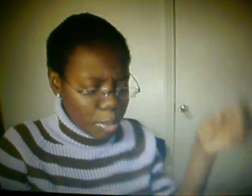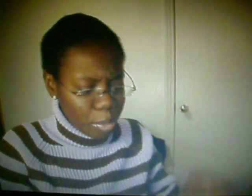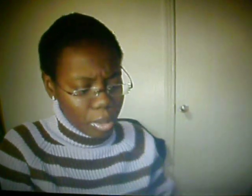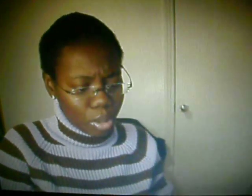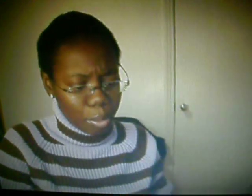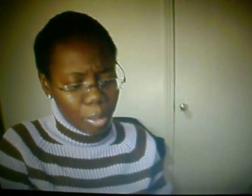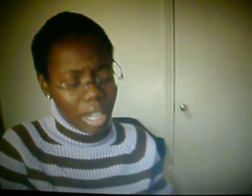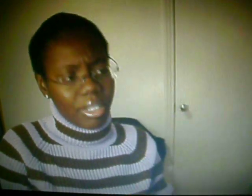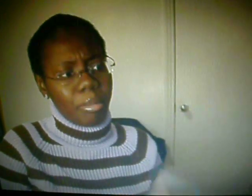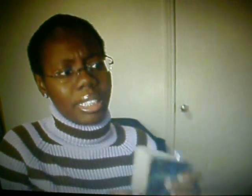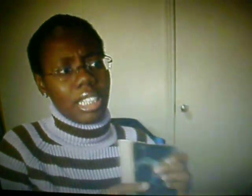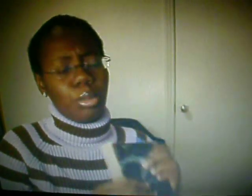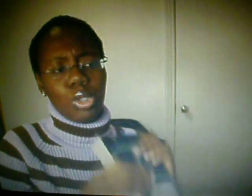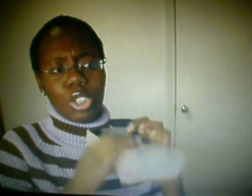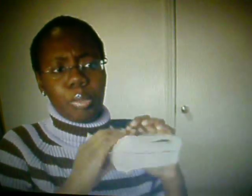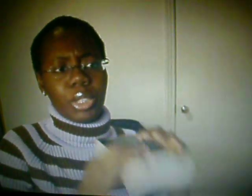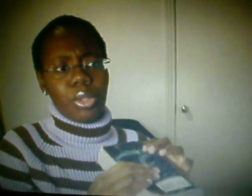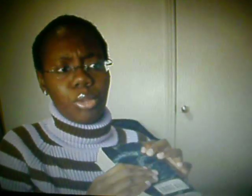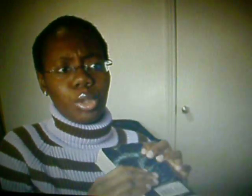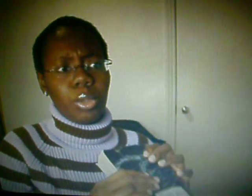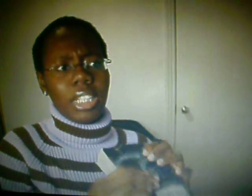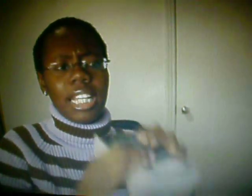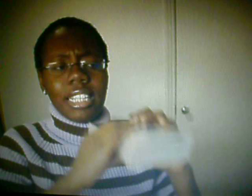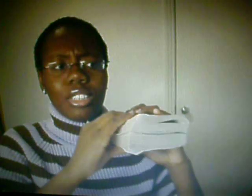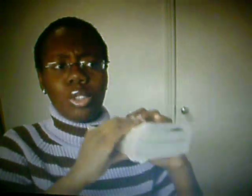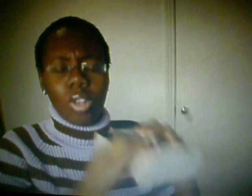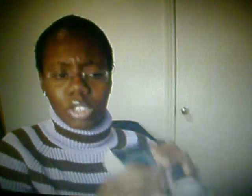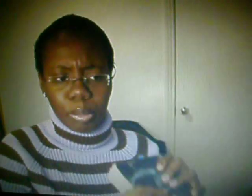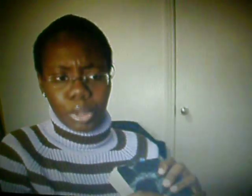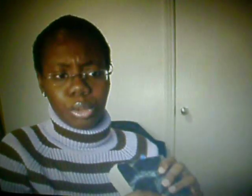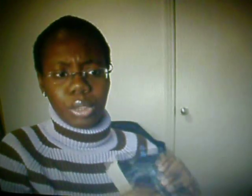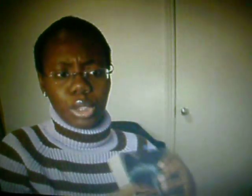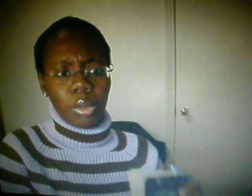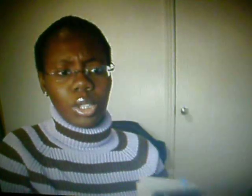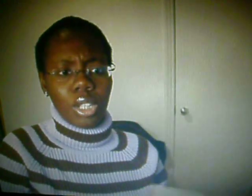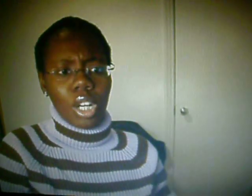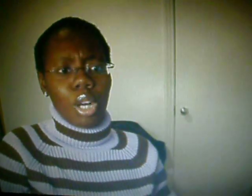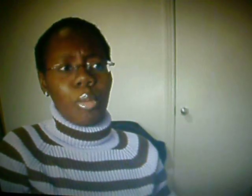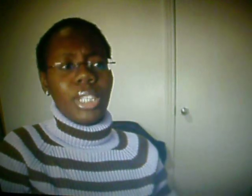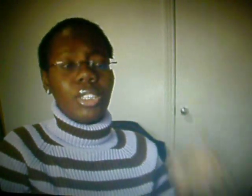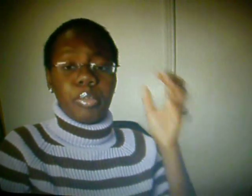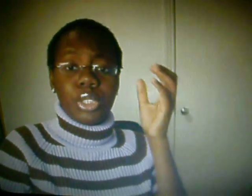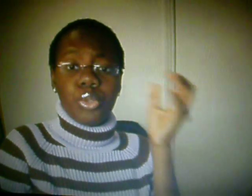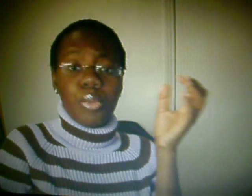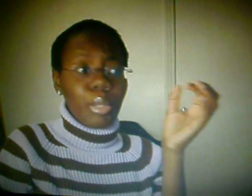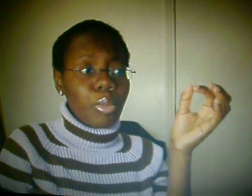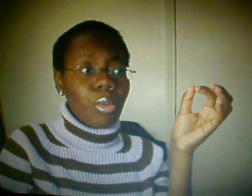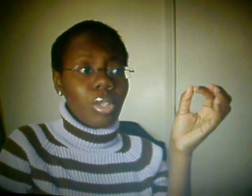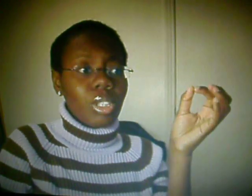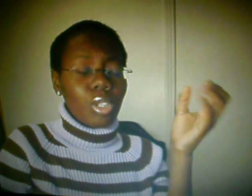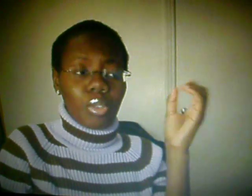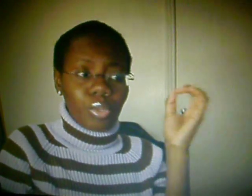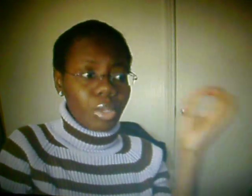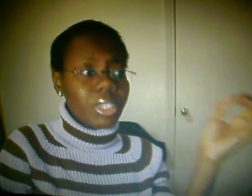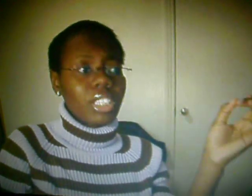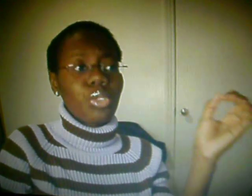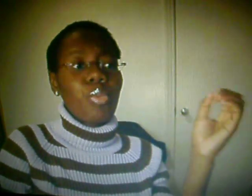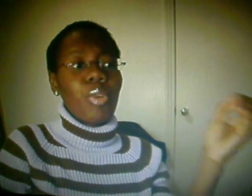Some people are limiting Him to just speaking through His word. Yes, God speaks through His word. For He speaks through people. For instance, through prophets,